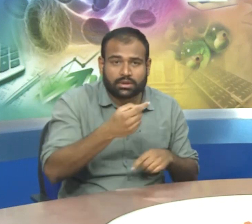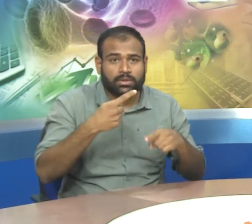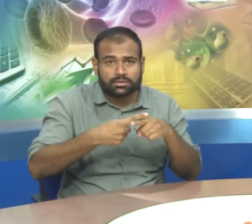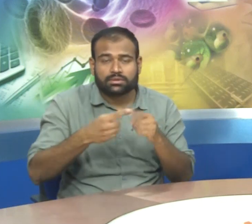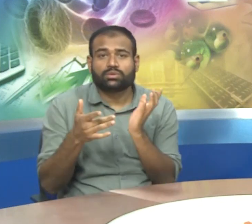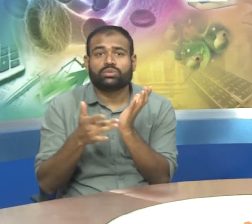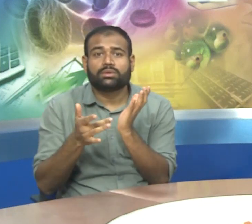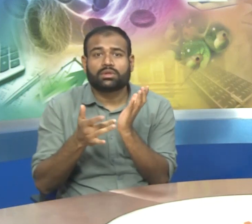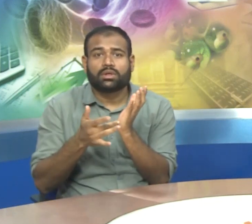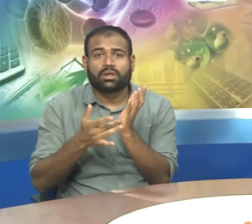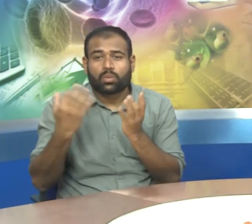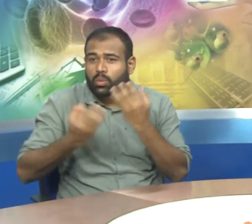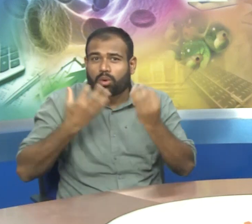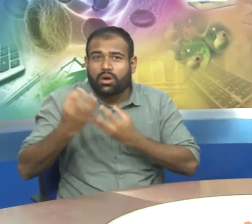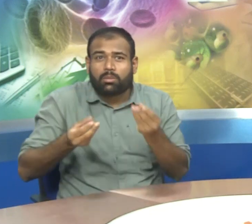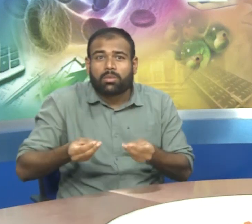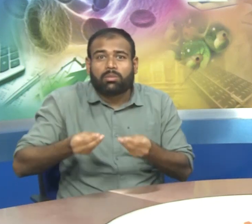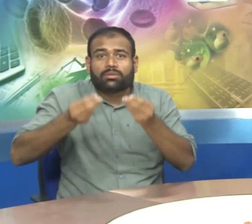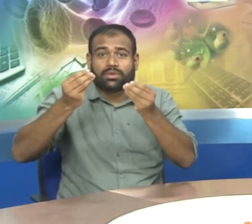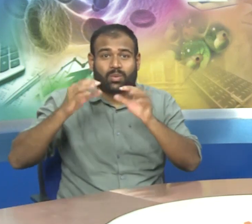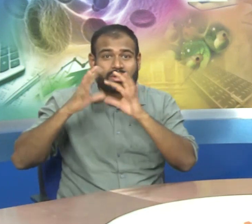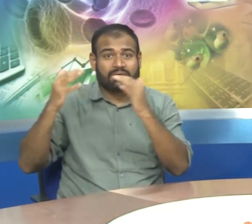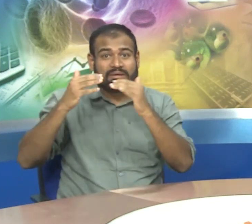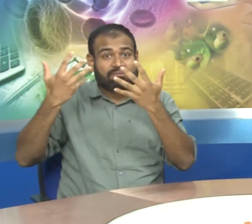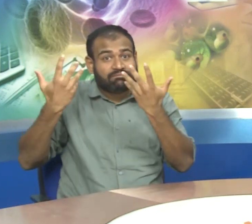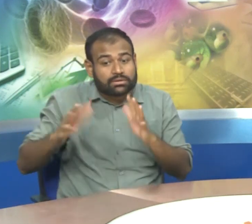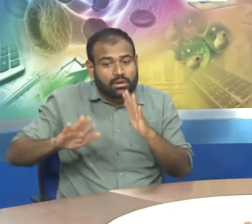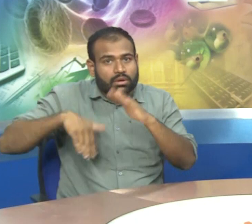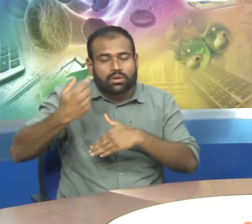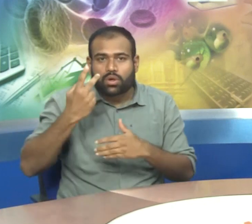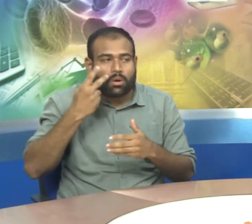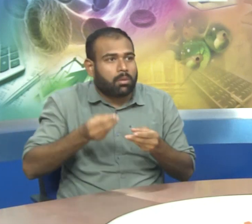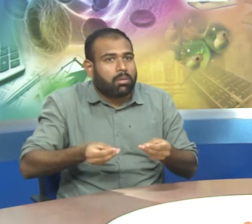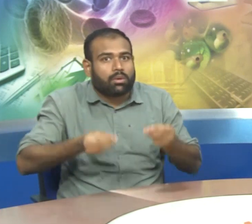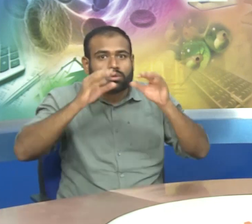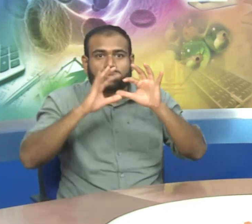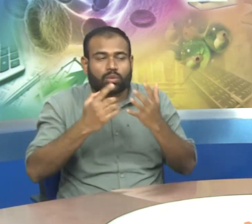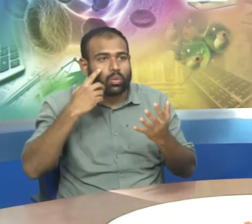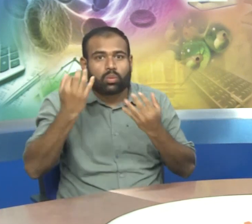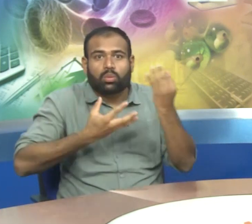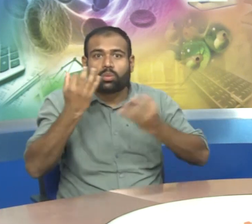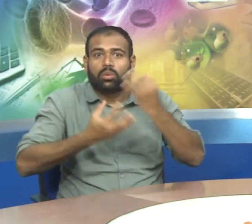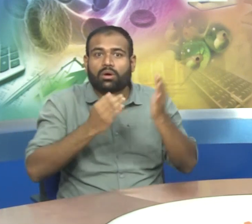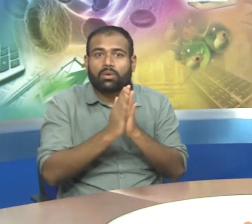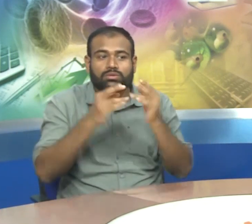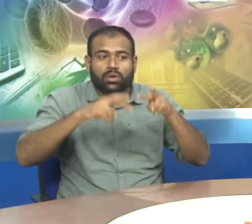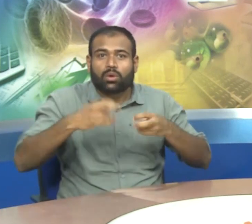And this resulted in exponential growth of published literature in science